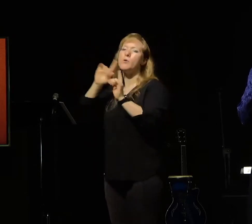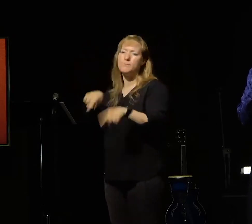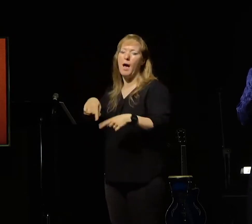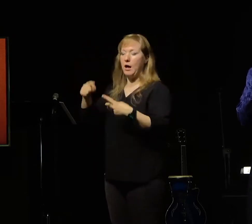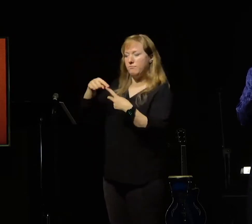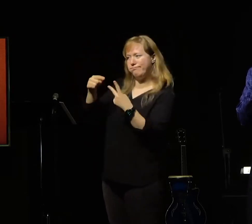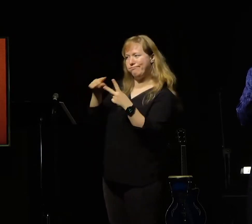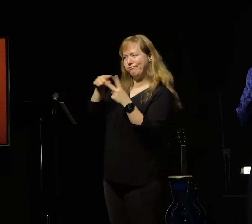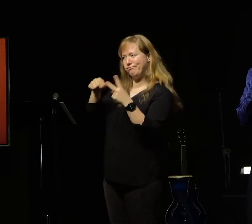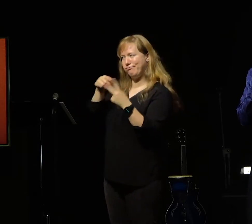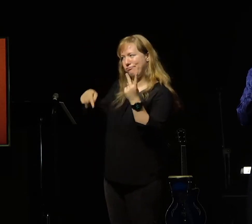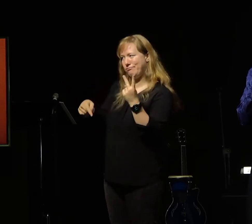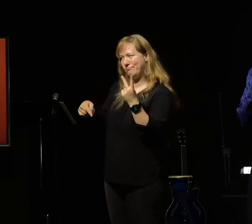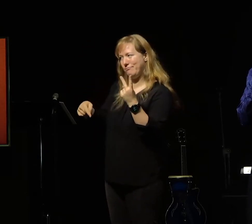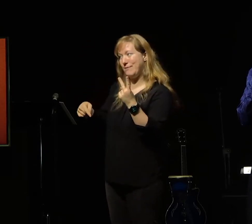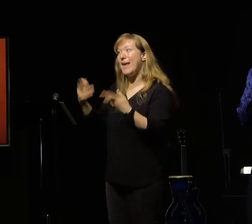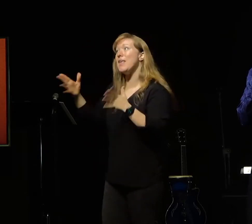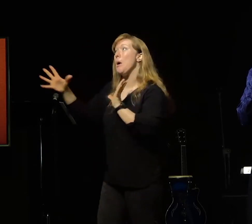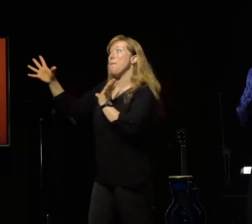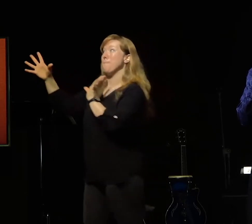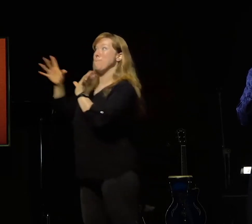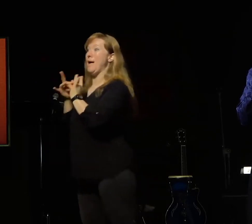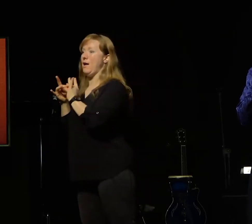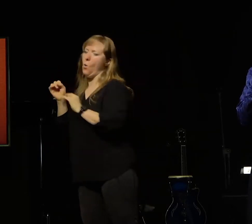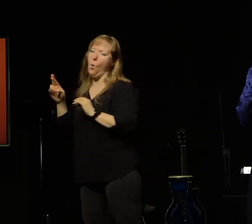He's a polarizer.